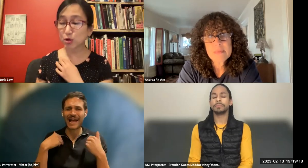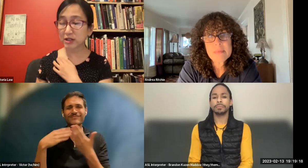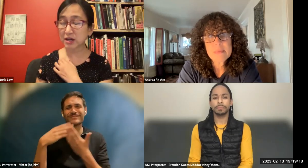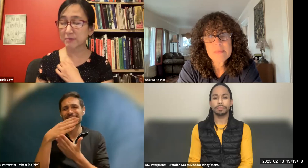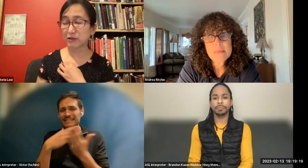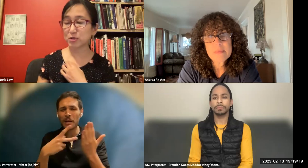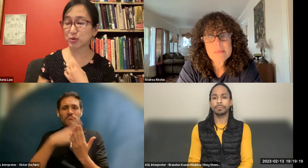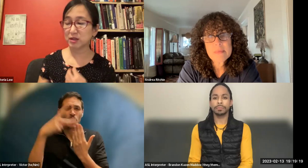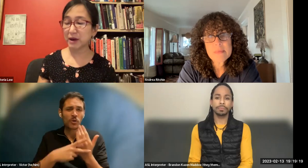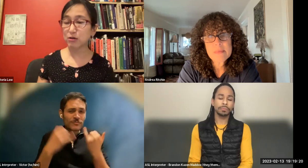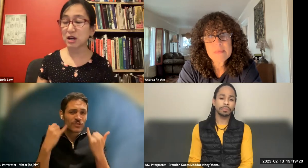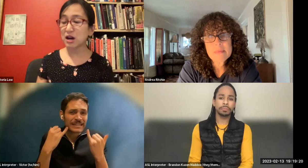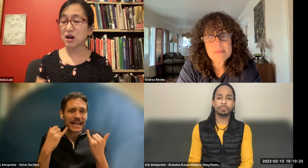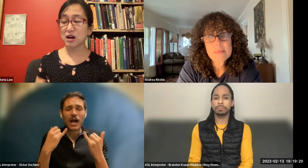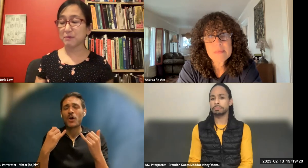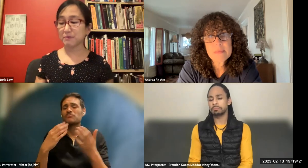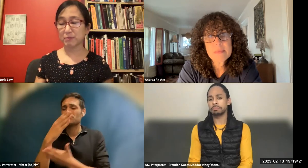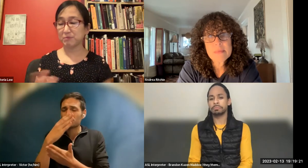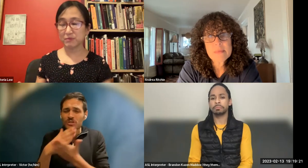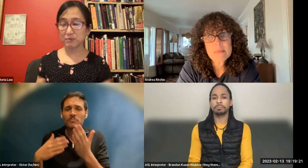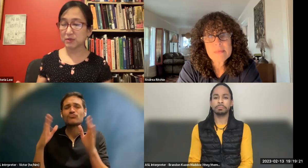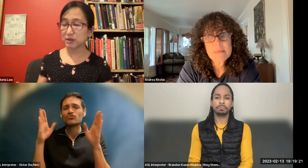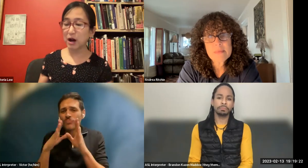county in Florida that Mariame tweeted about.